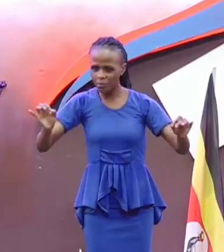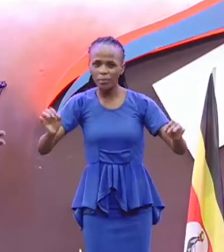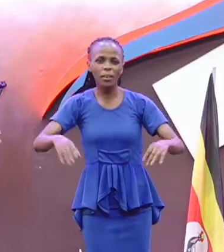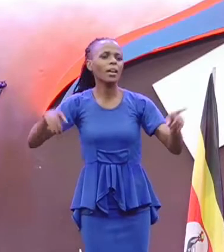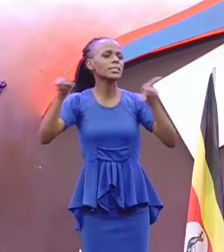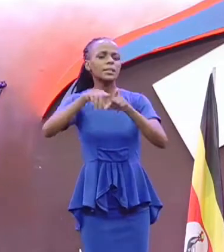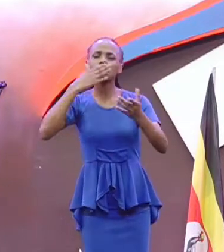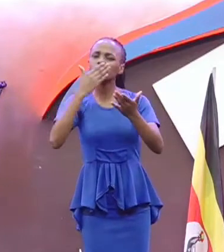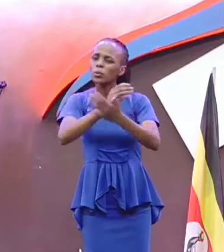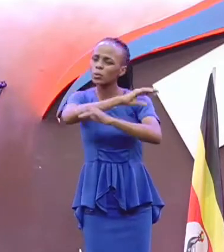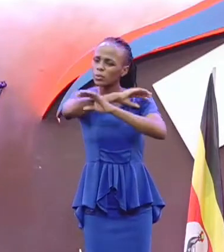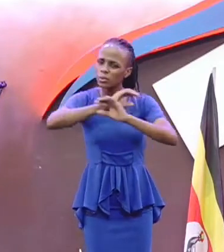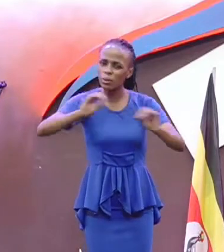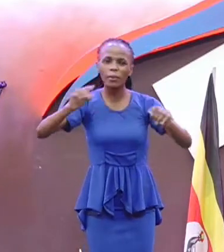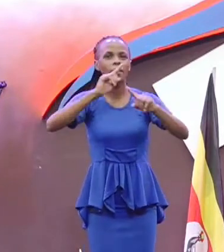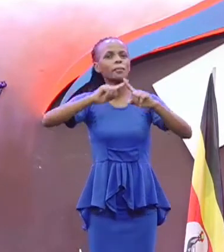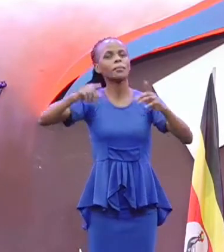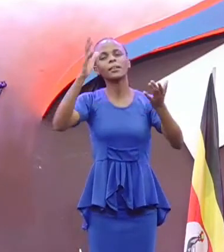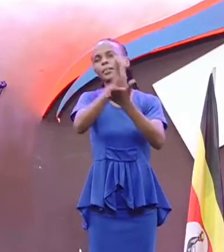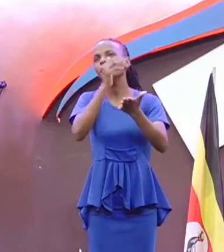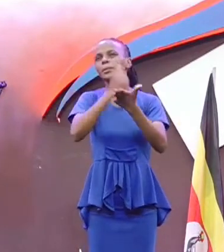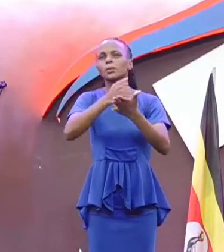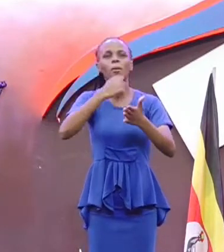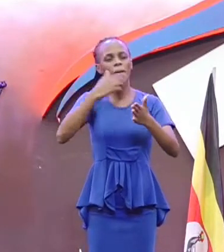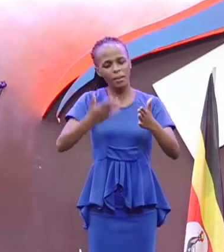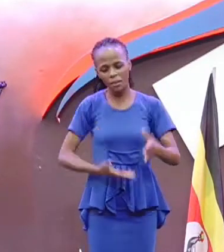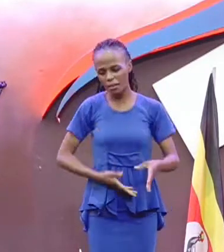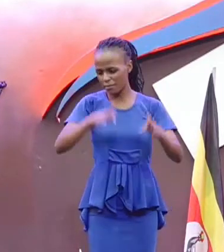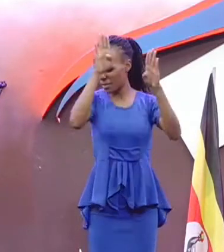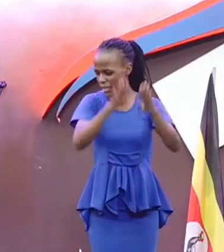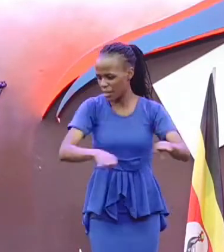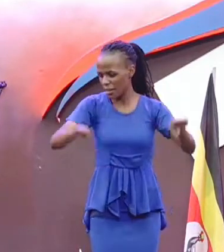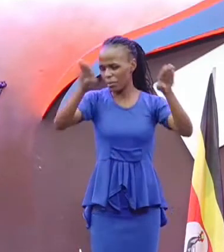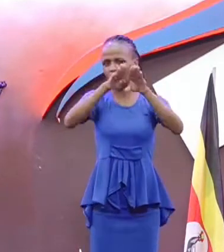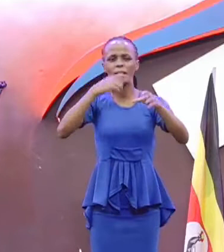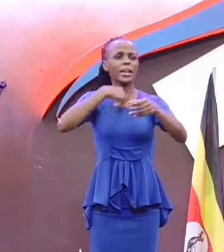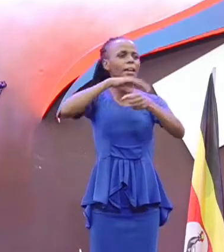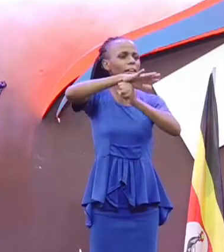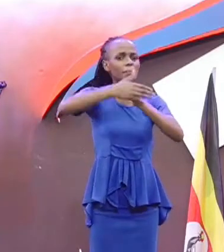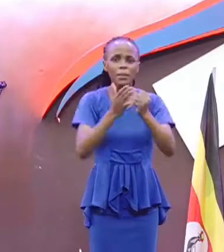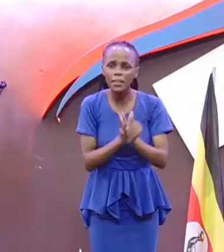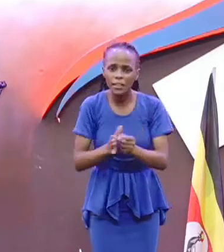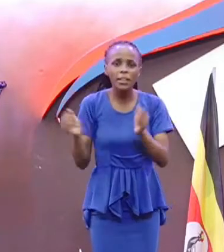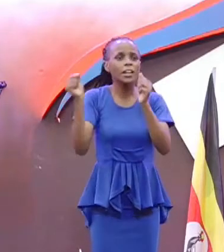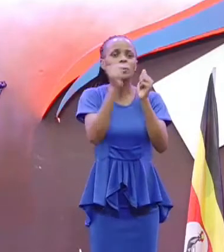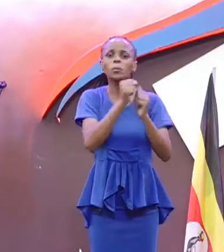These are not the perfect people. But there is a covenant that I